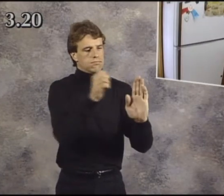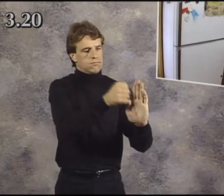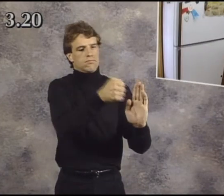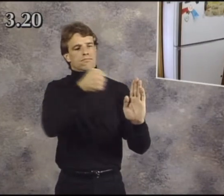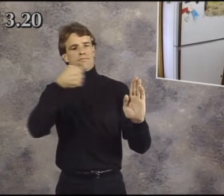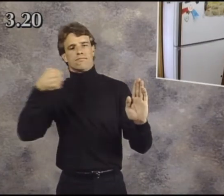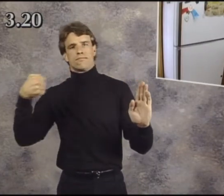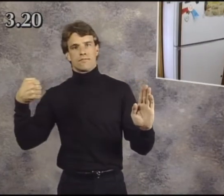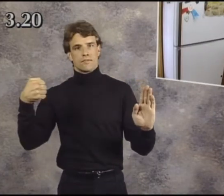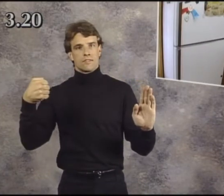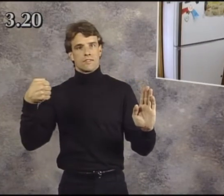Refrigerator.